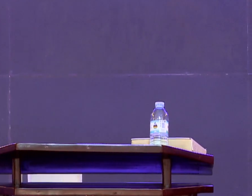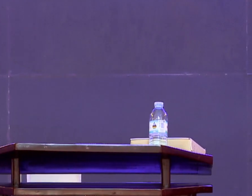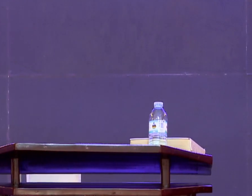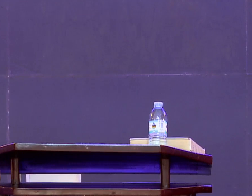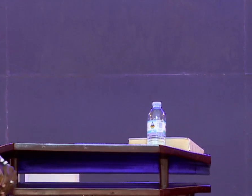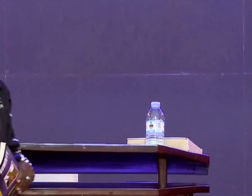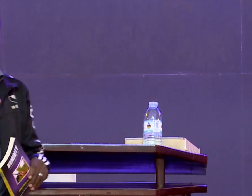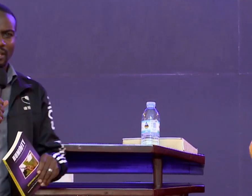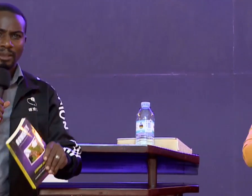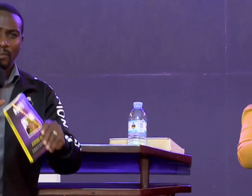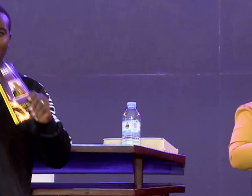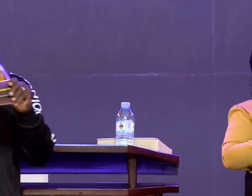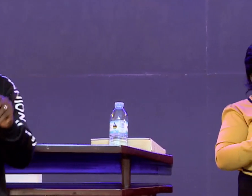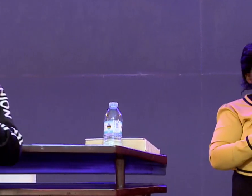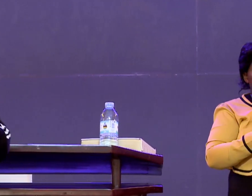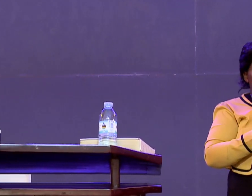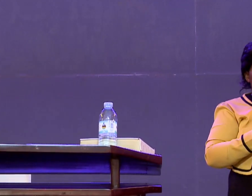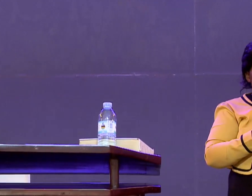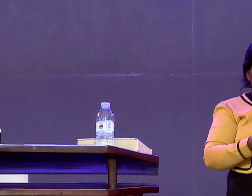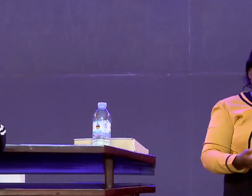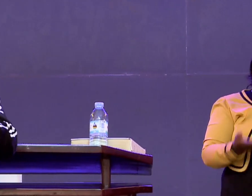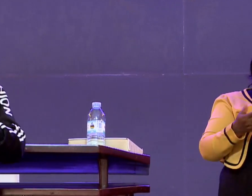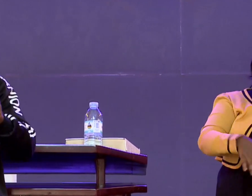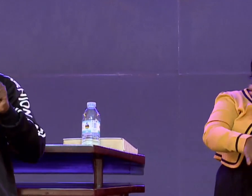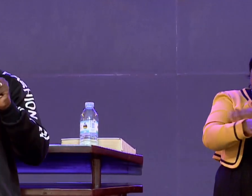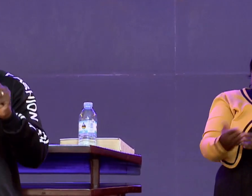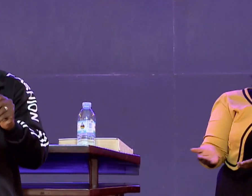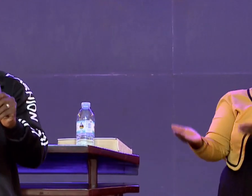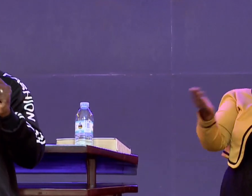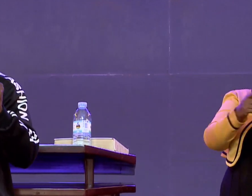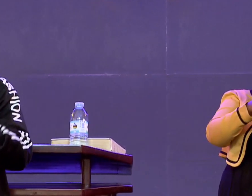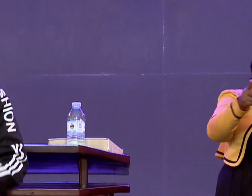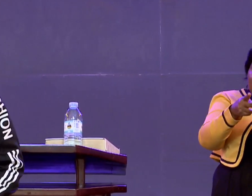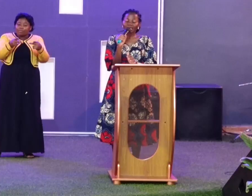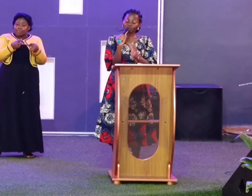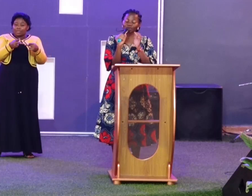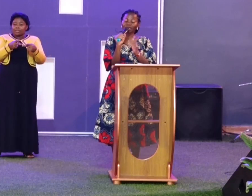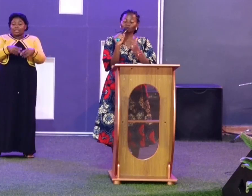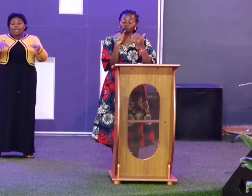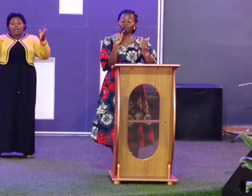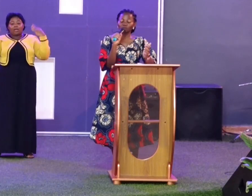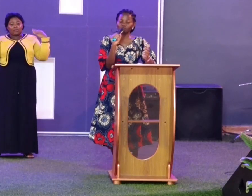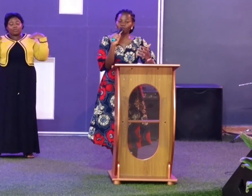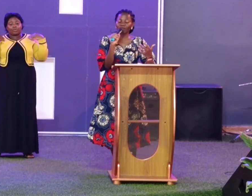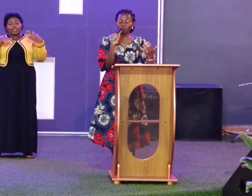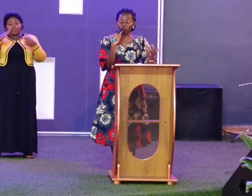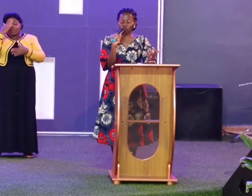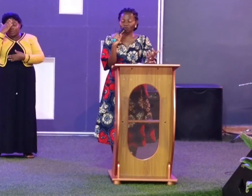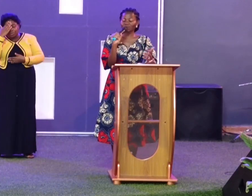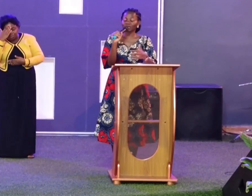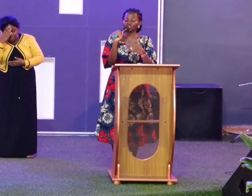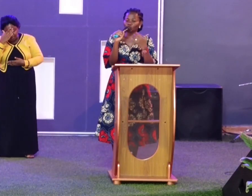us. May God take you to a place where he's going to teach you how to be humble.